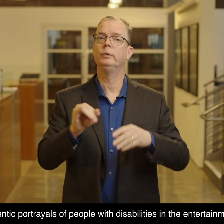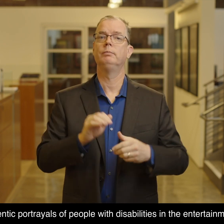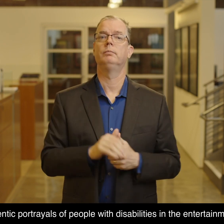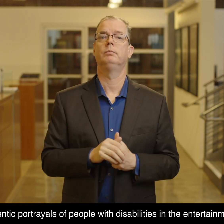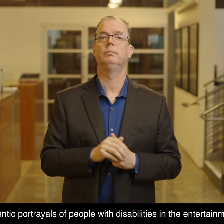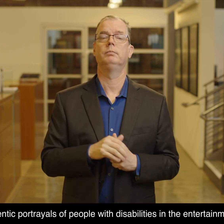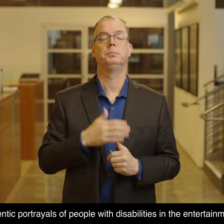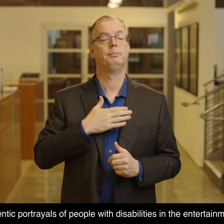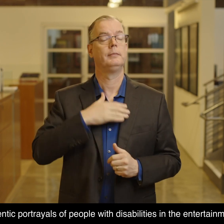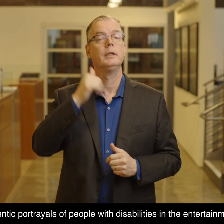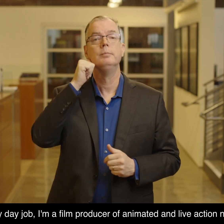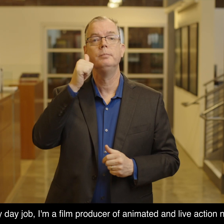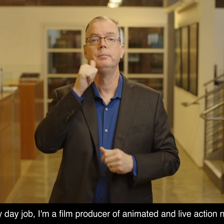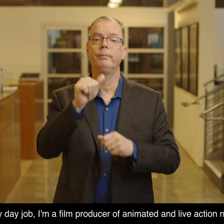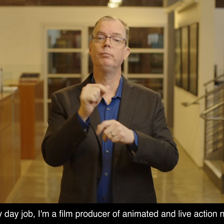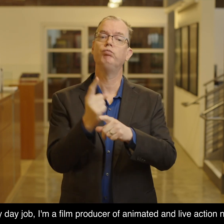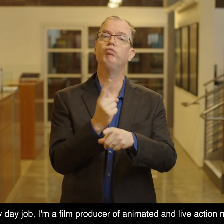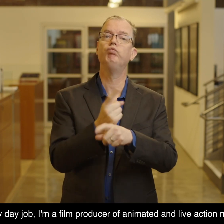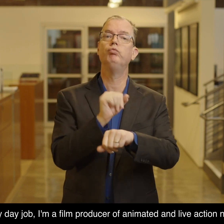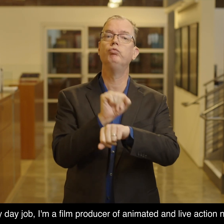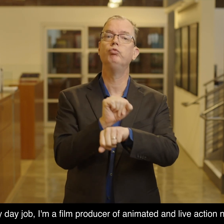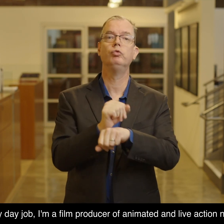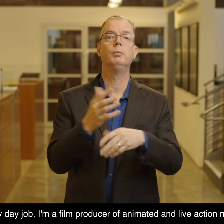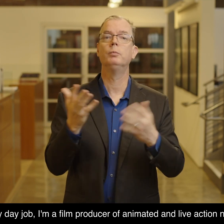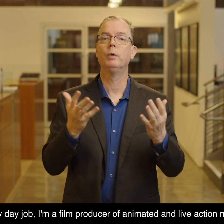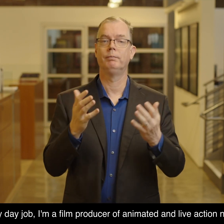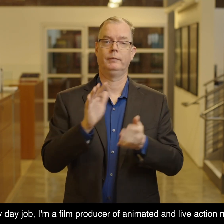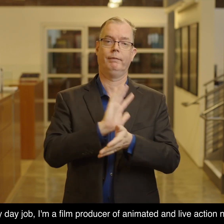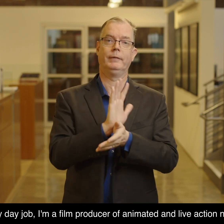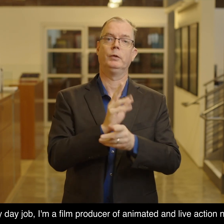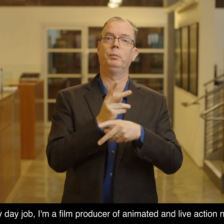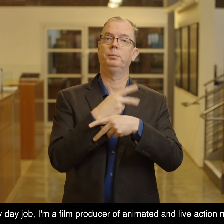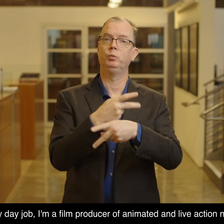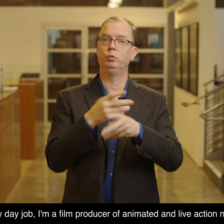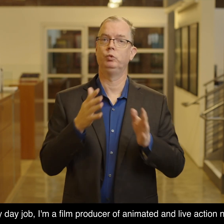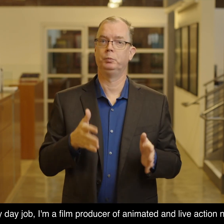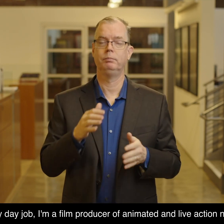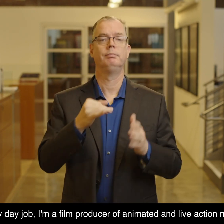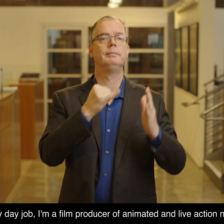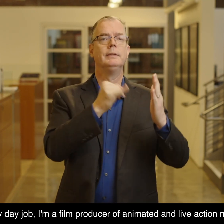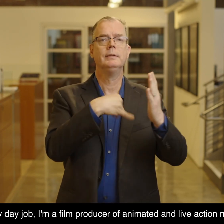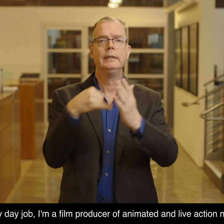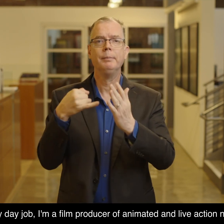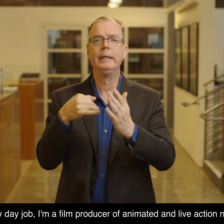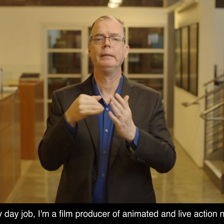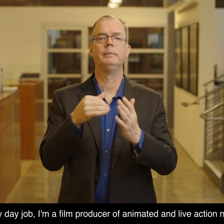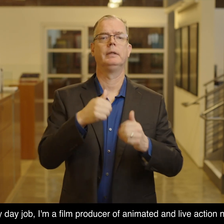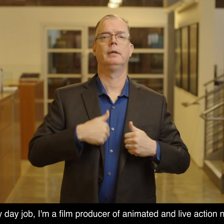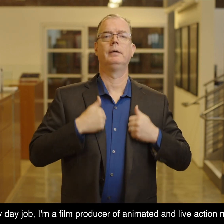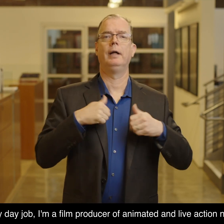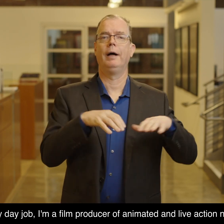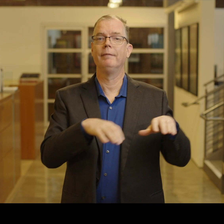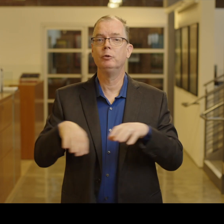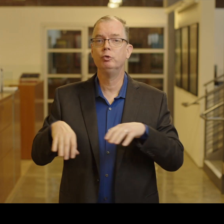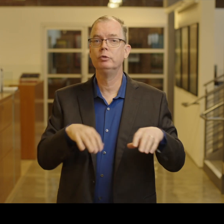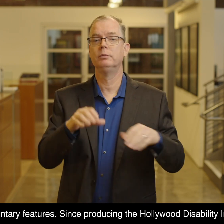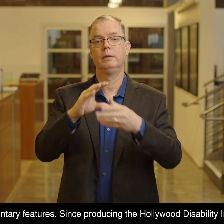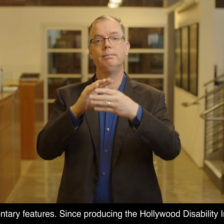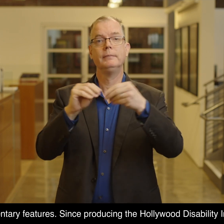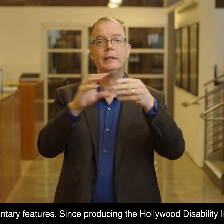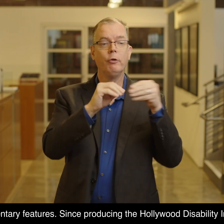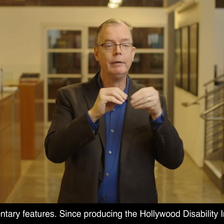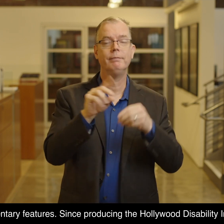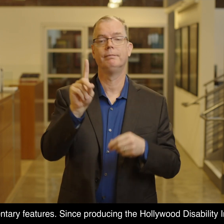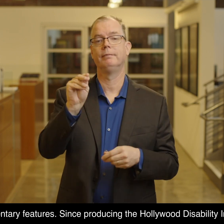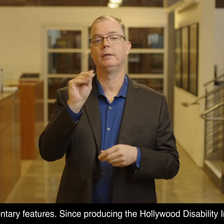the entertainment industry. In my day job, I'm a film producer of animated and live-action narrative